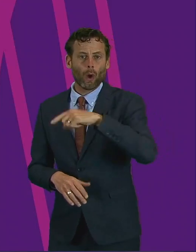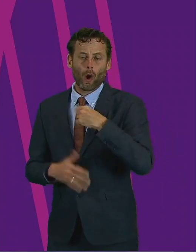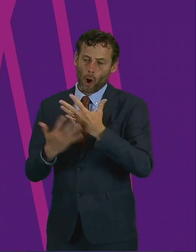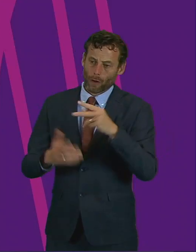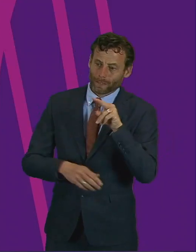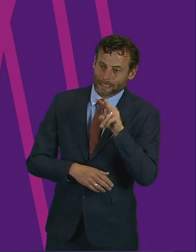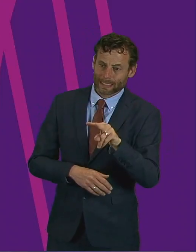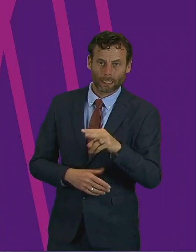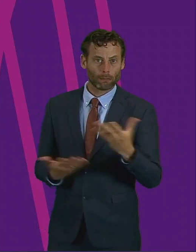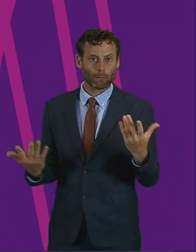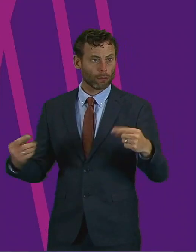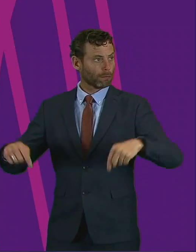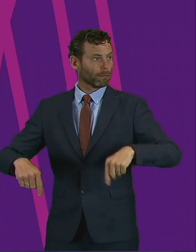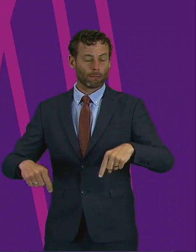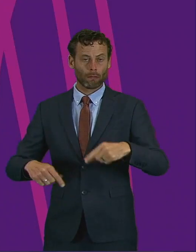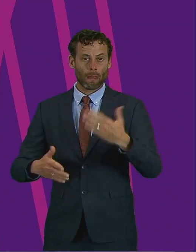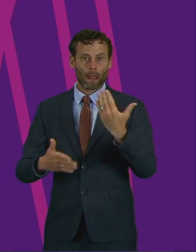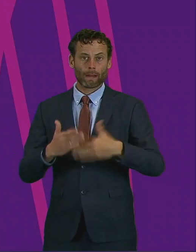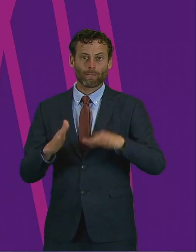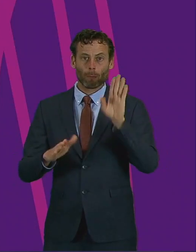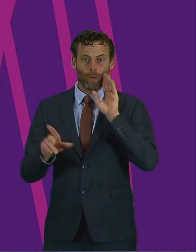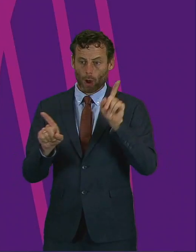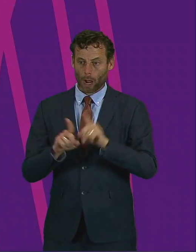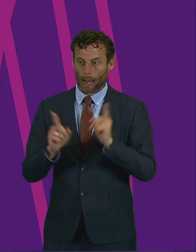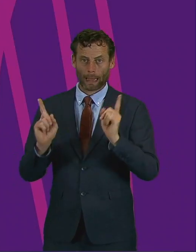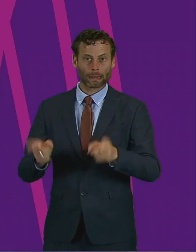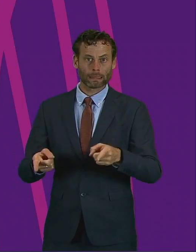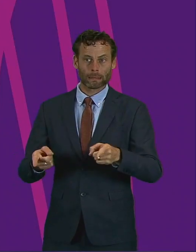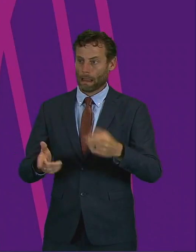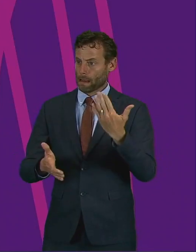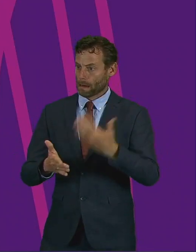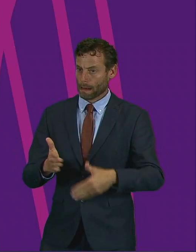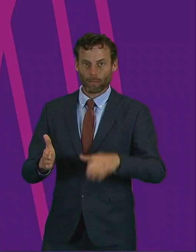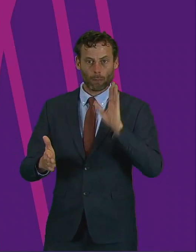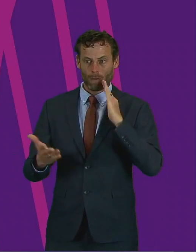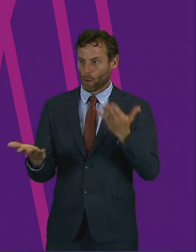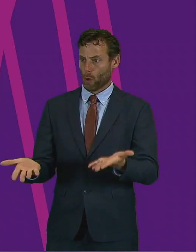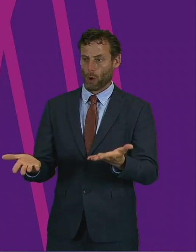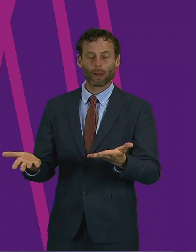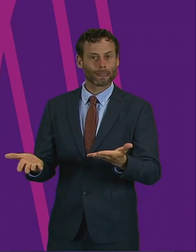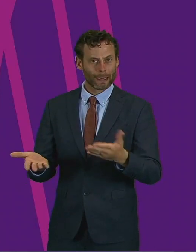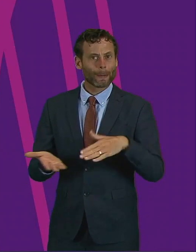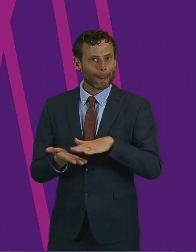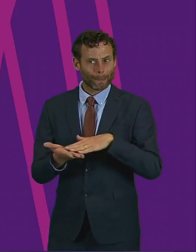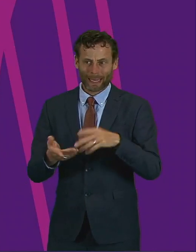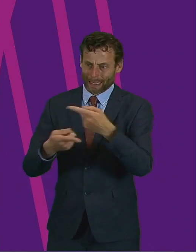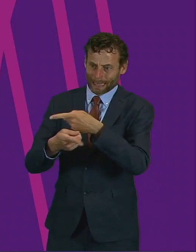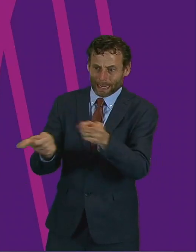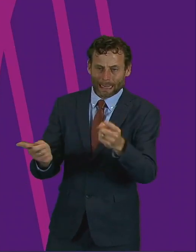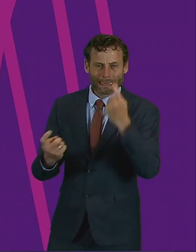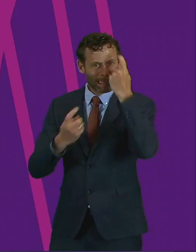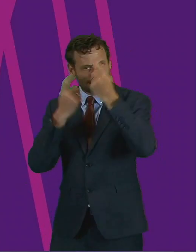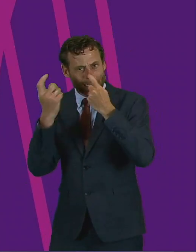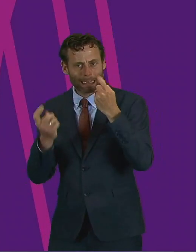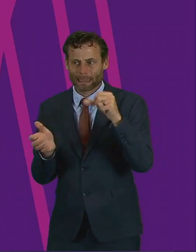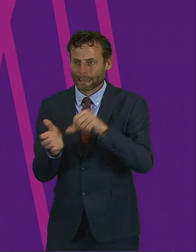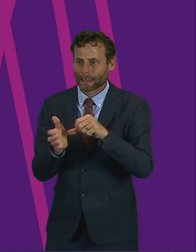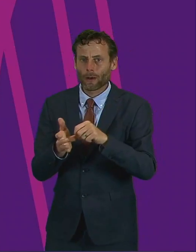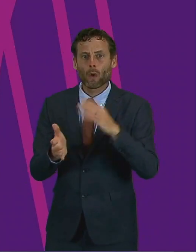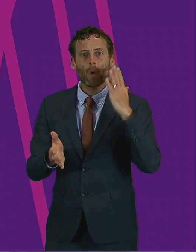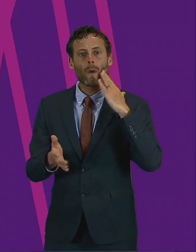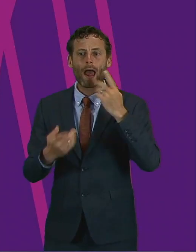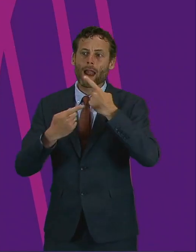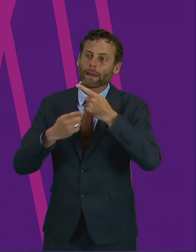Never a truer word said. Decisions of how and when to end the lockdown, how and when